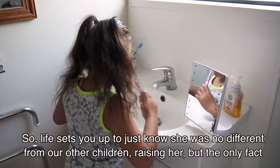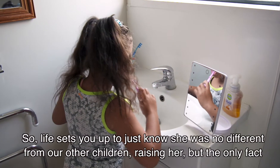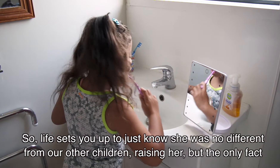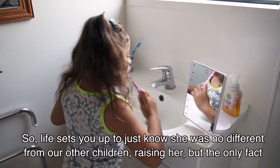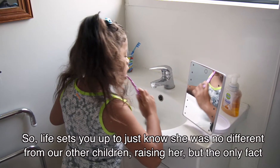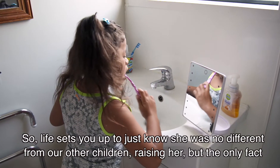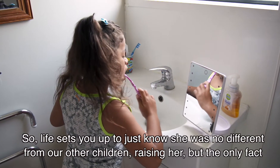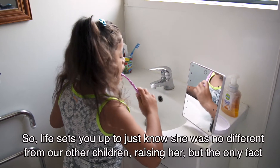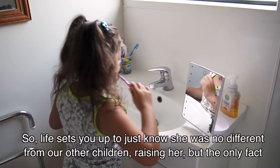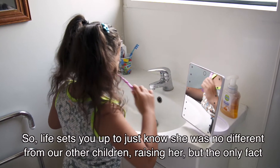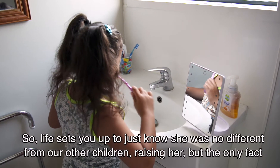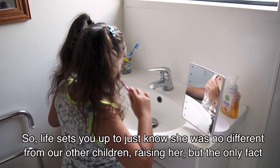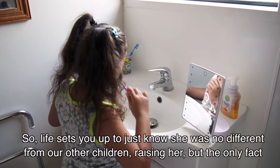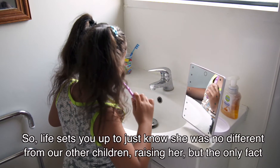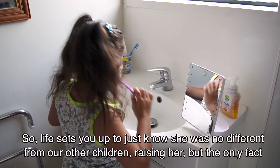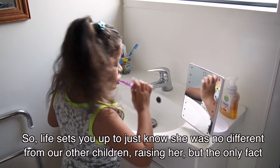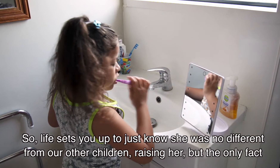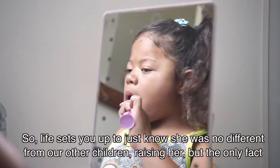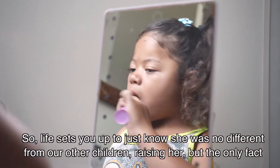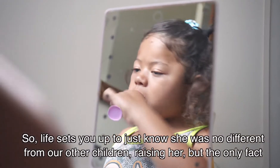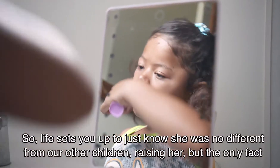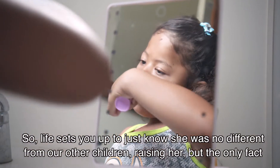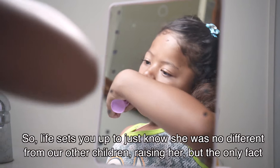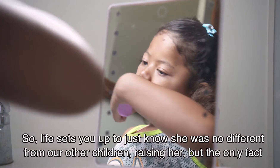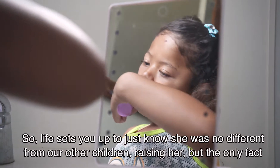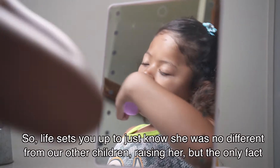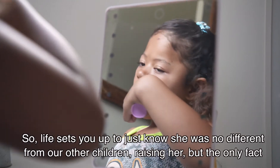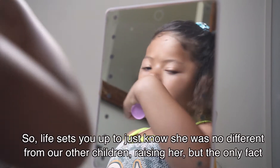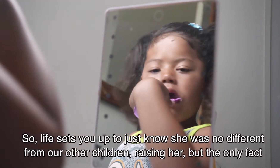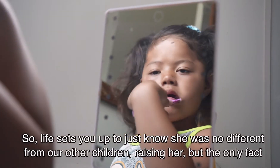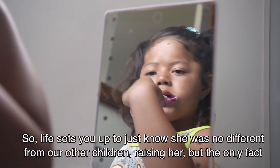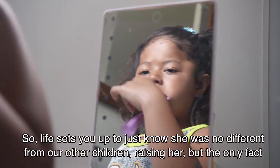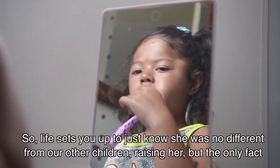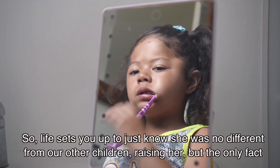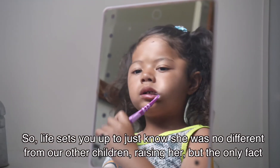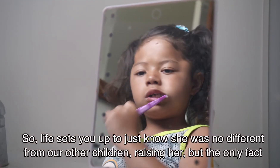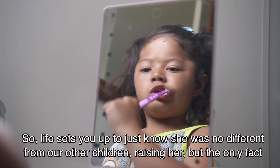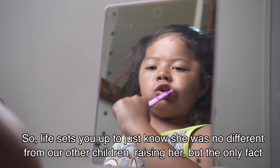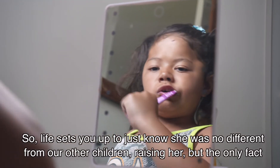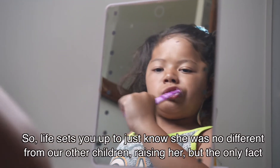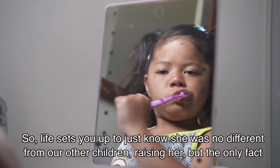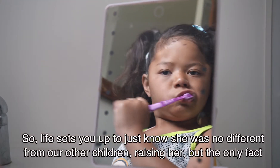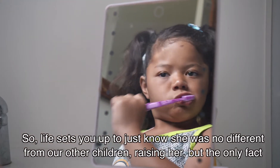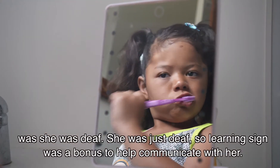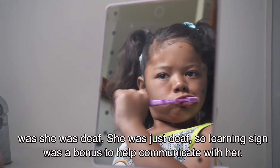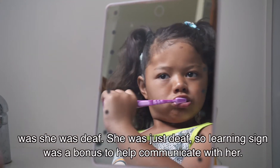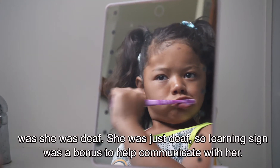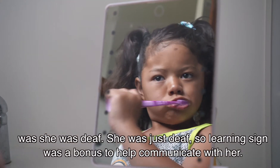Life sets you up to just know. She was no different from our other children raising her, but the only fact was she was deaf. She was just